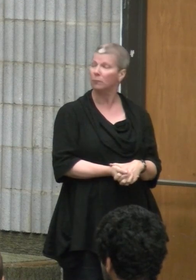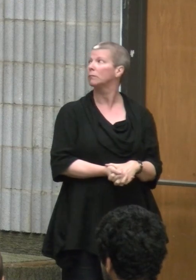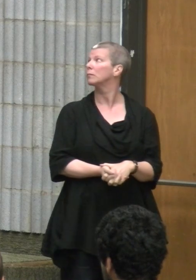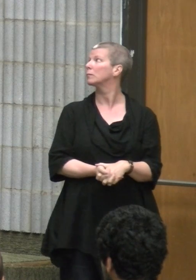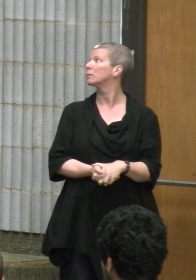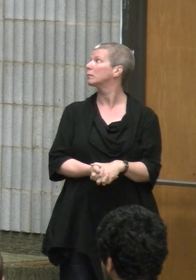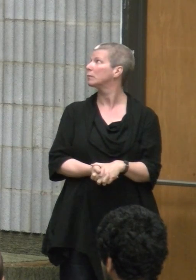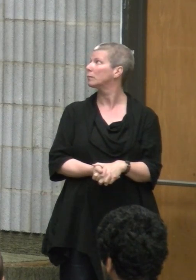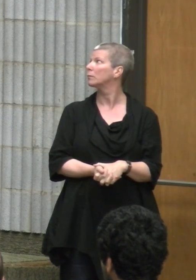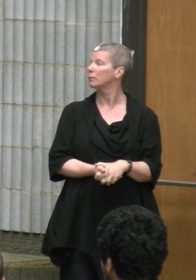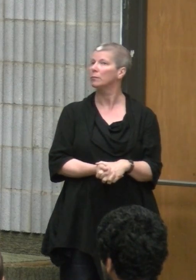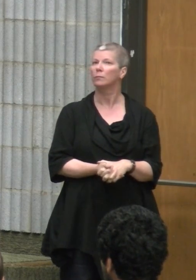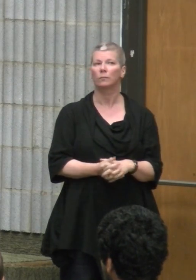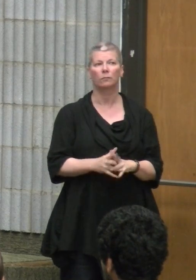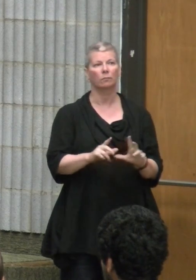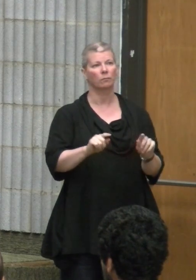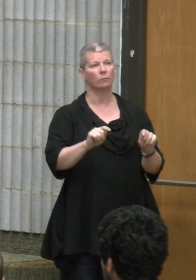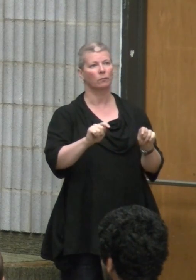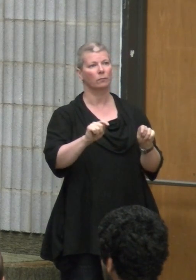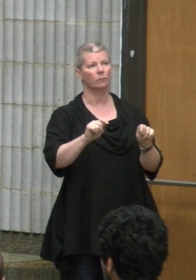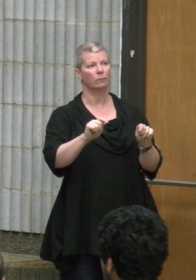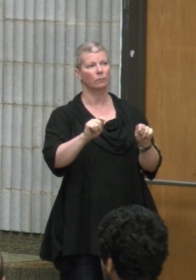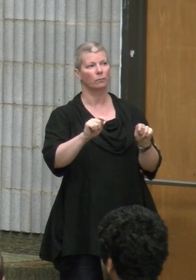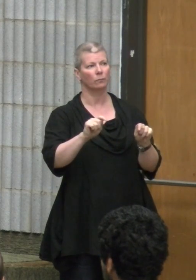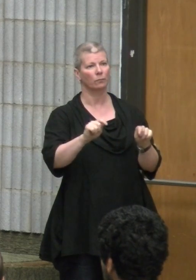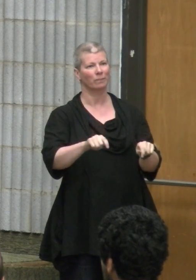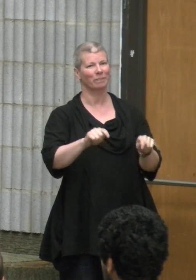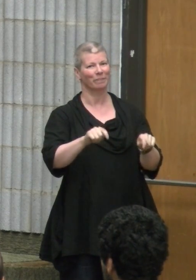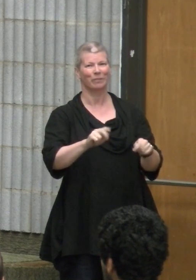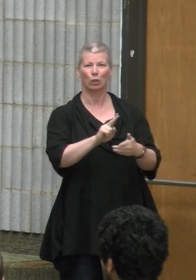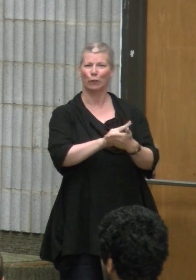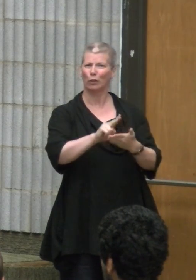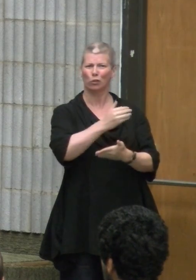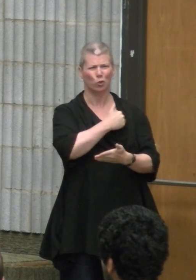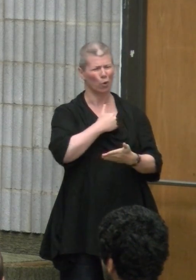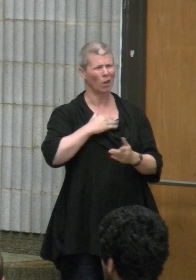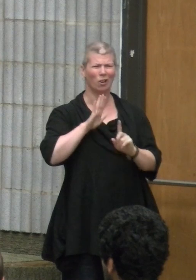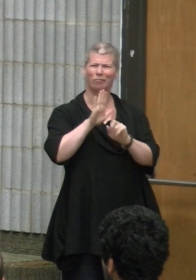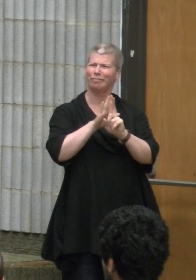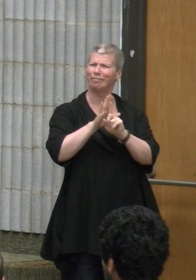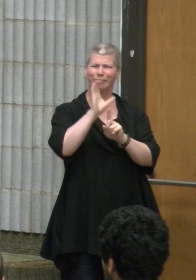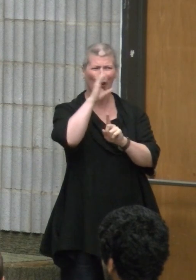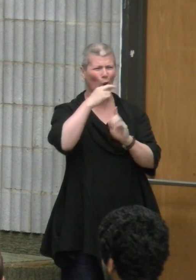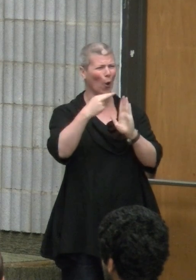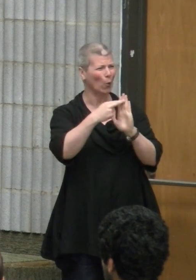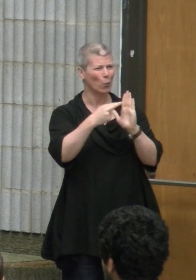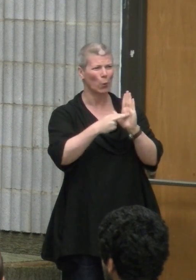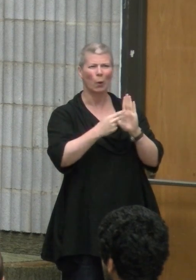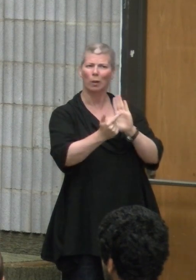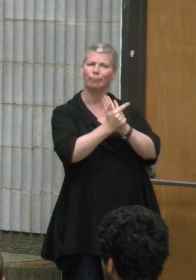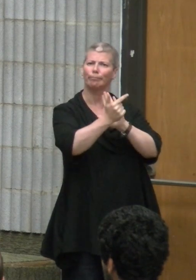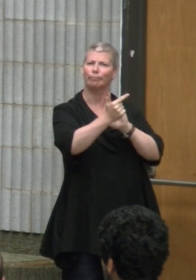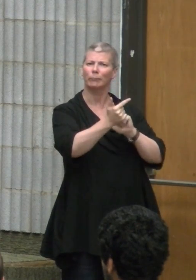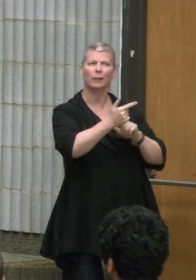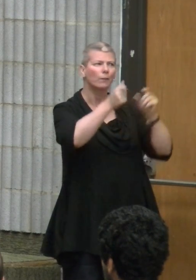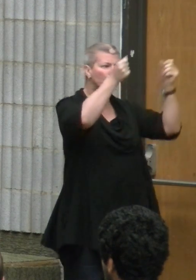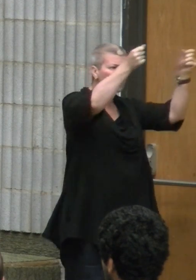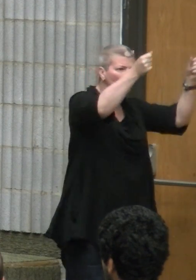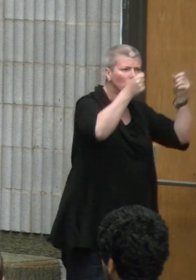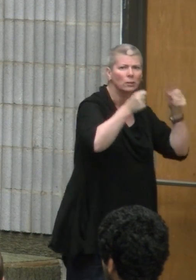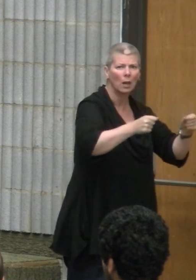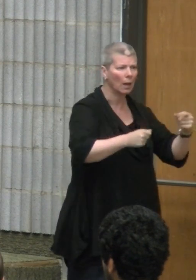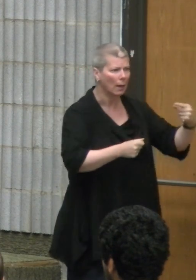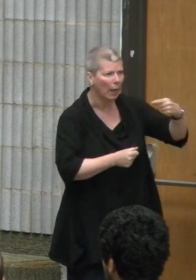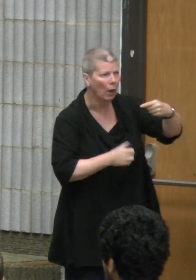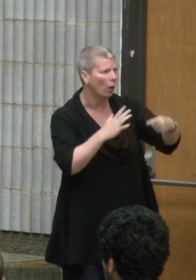Unfortunately, because U of T doesn't like us putting up signage, we don't have maps around the venue, and we won't have arrows pointing